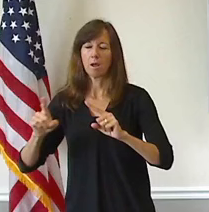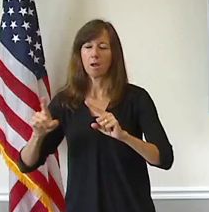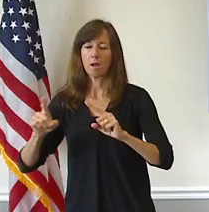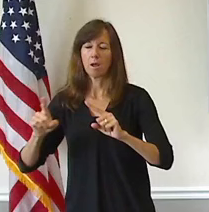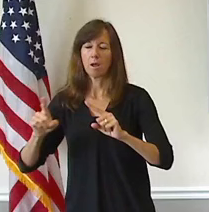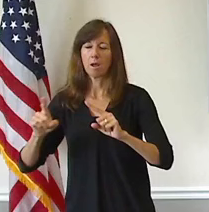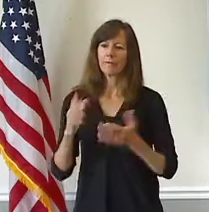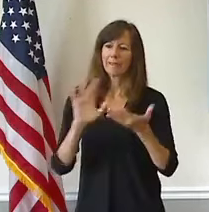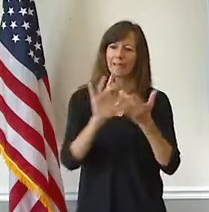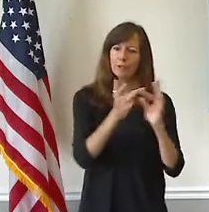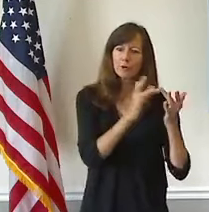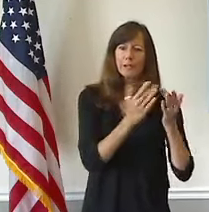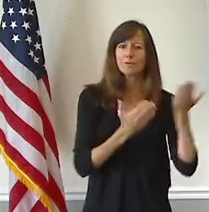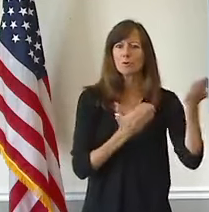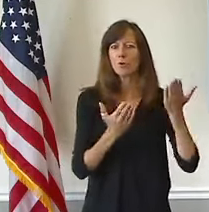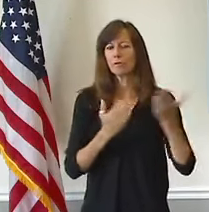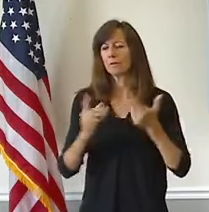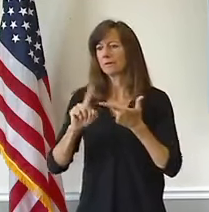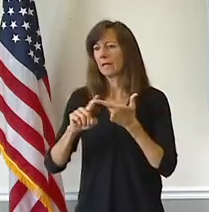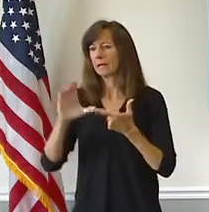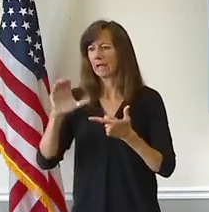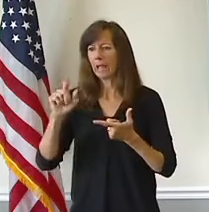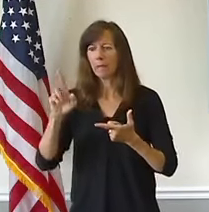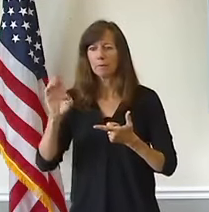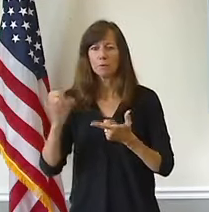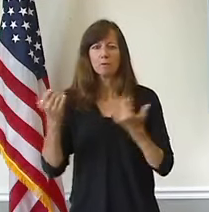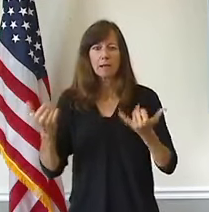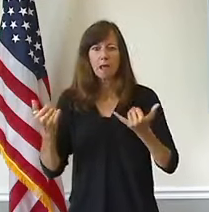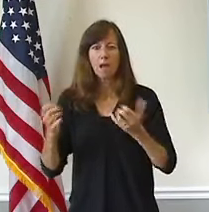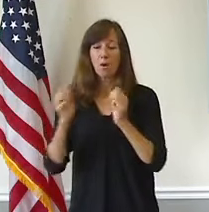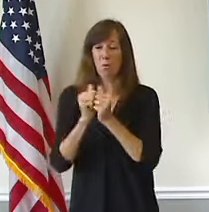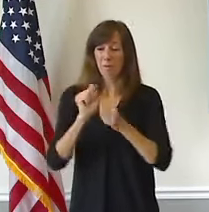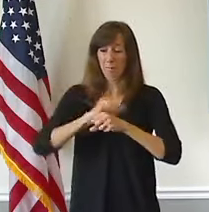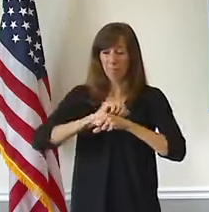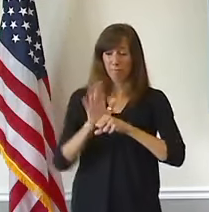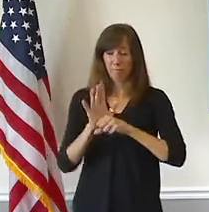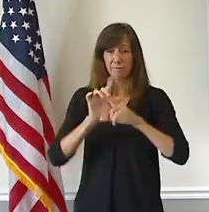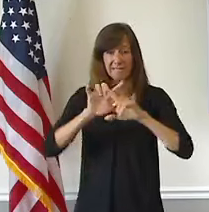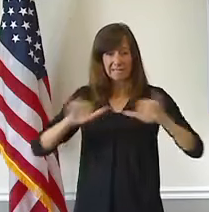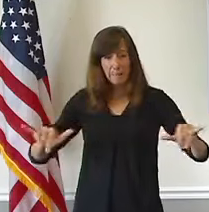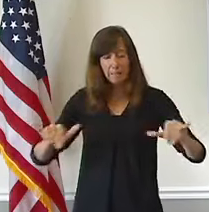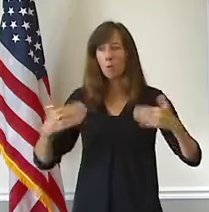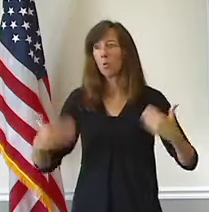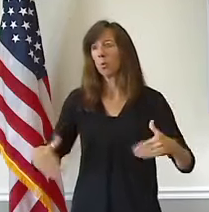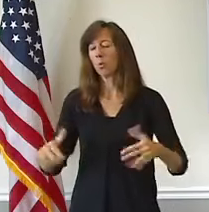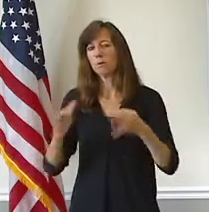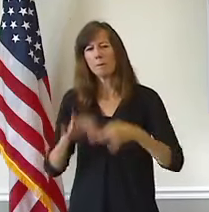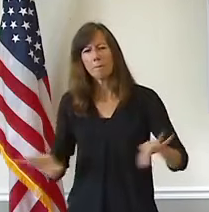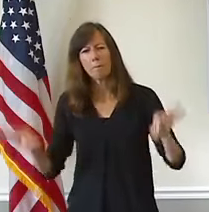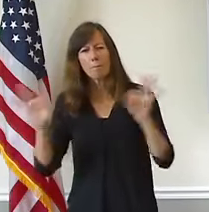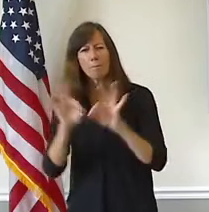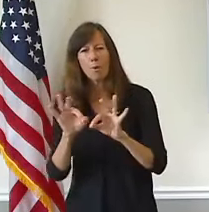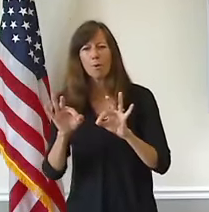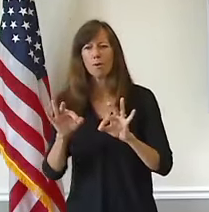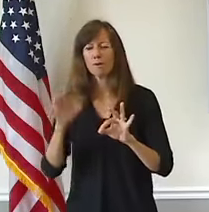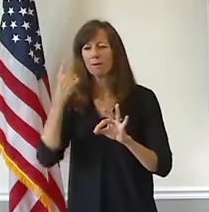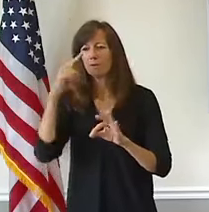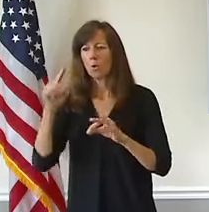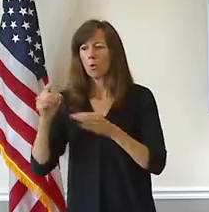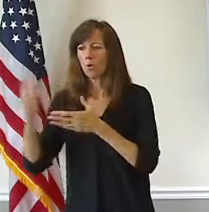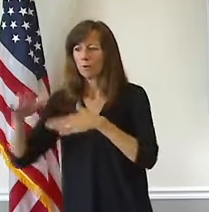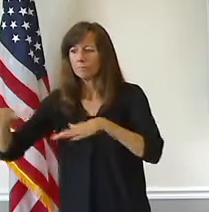internet service, cable service, just critically important, not only to average citizens in underserved areas, but also to businesses.